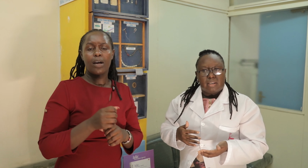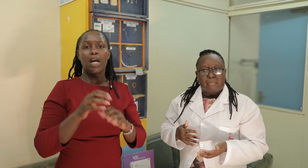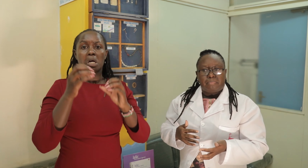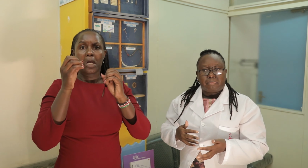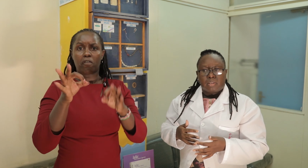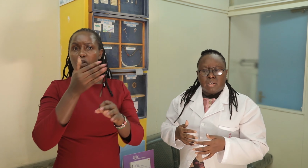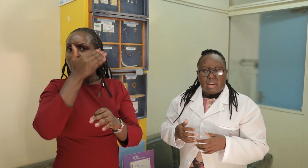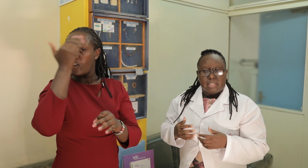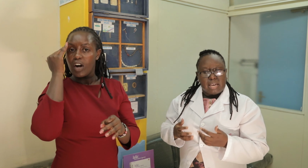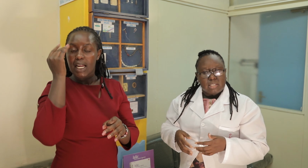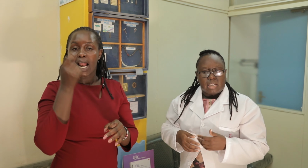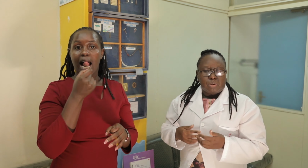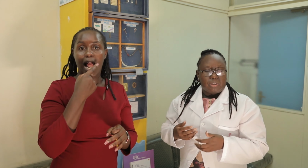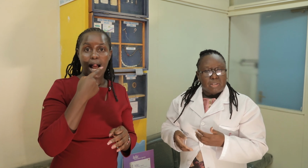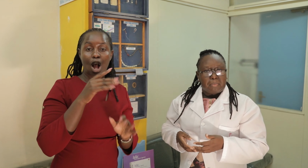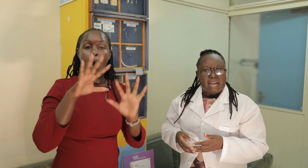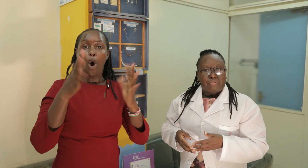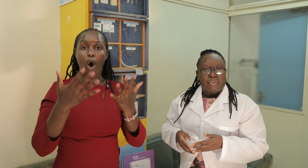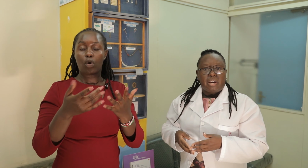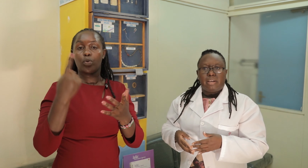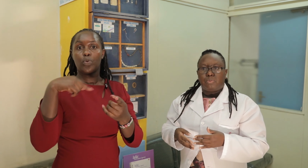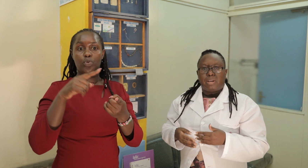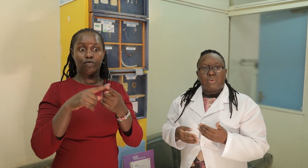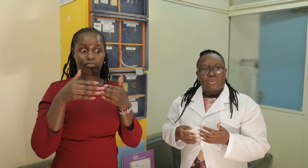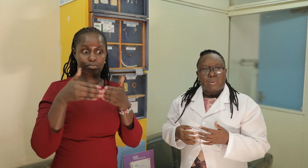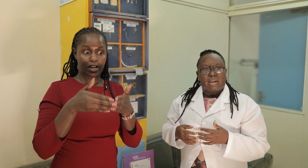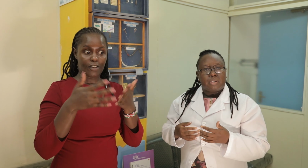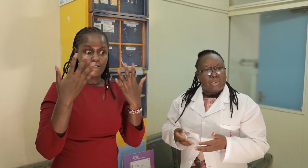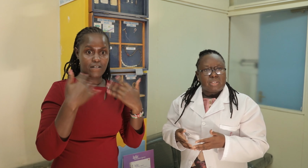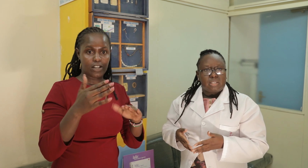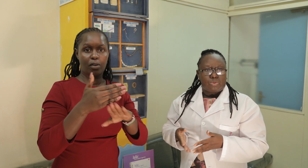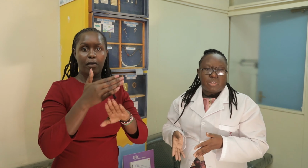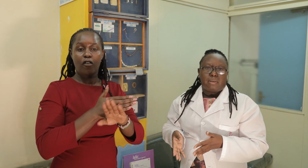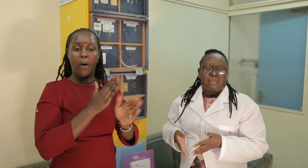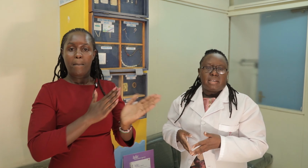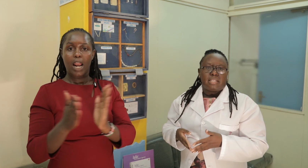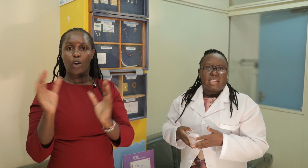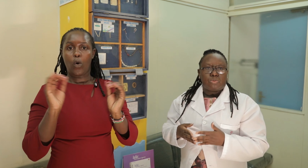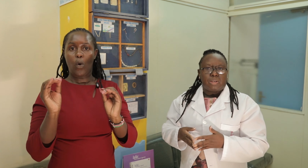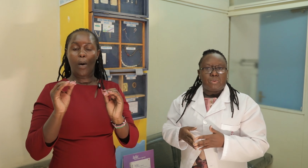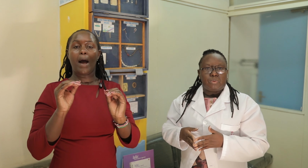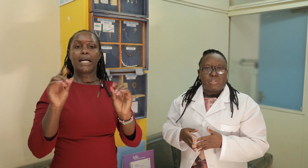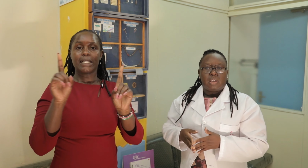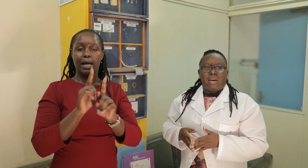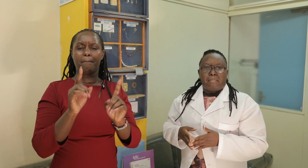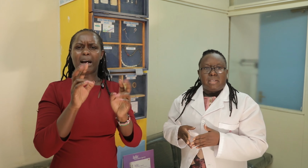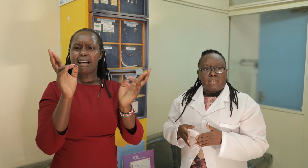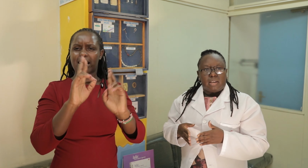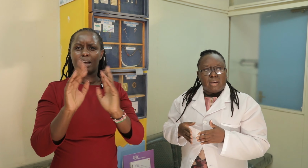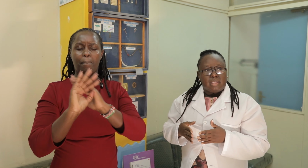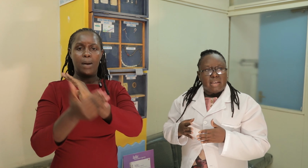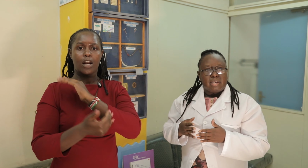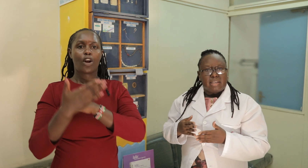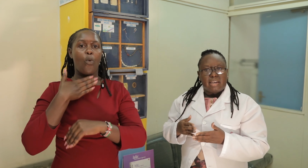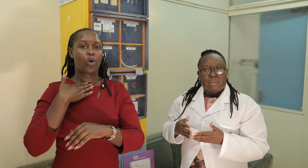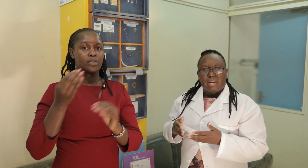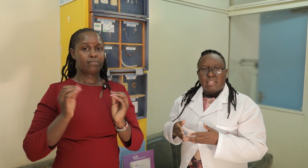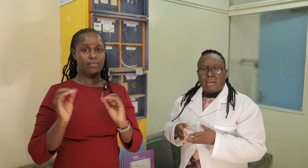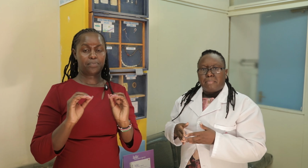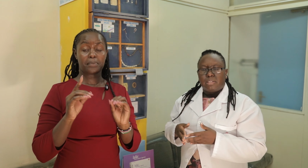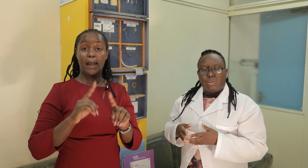unplanned sex that you had not planned for and you are not ready to get pregnant. That's when you use. But in